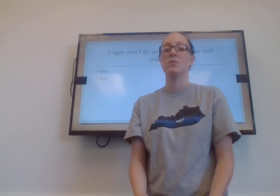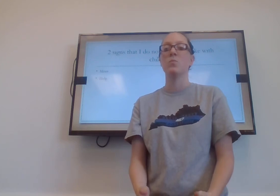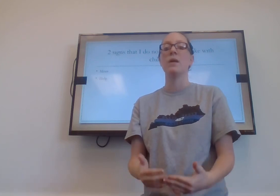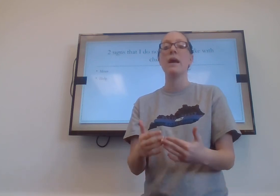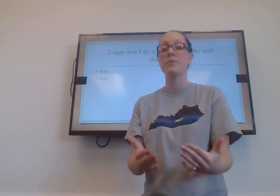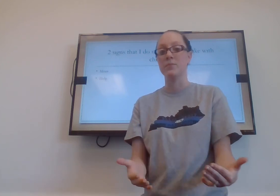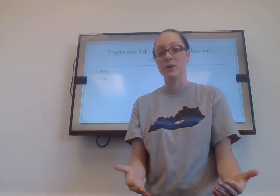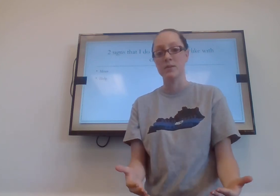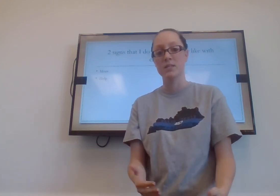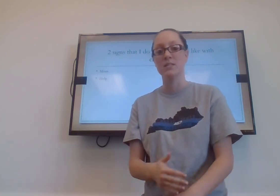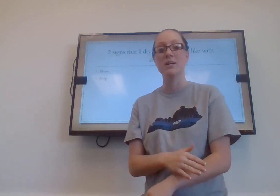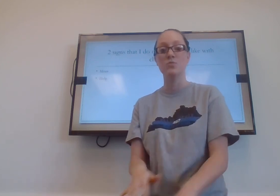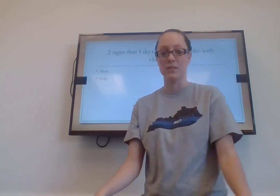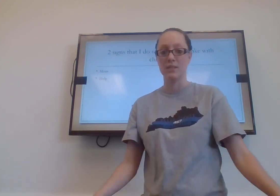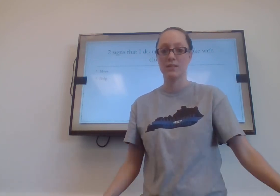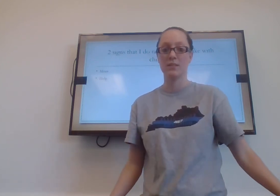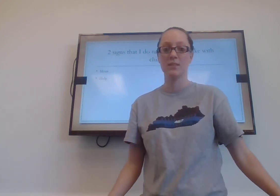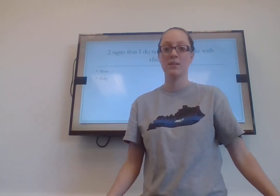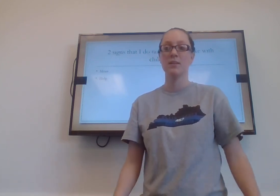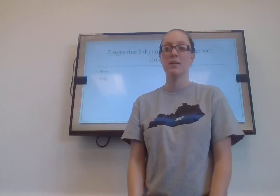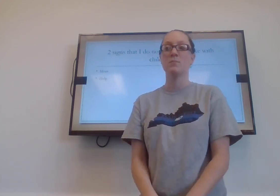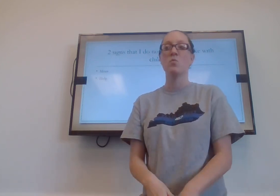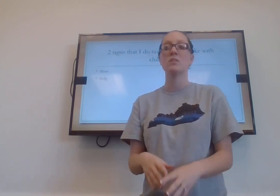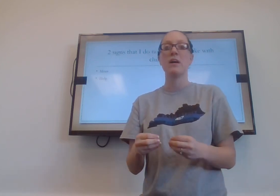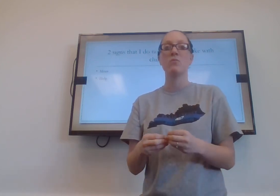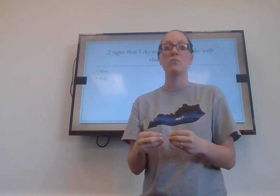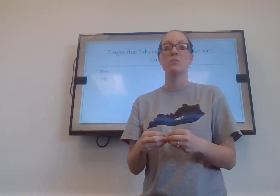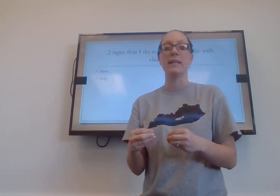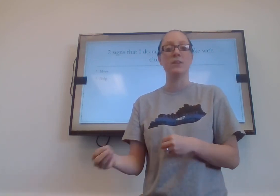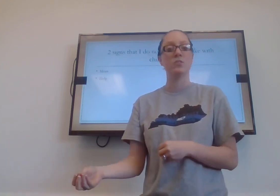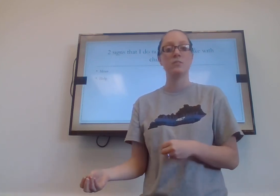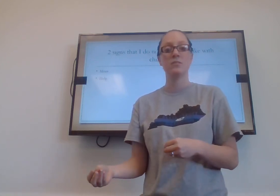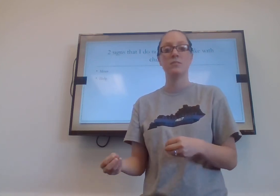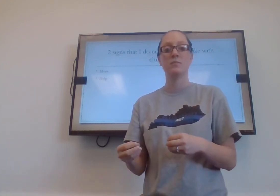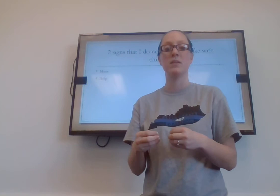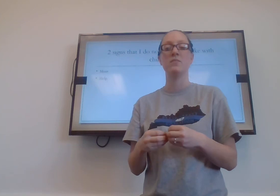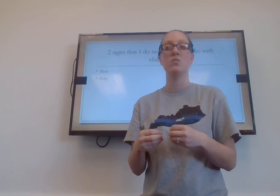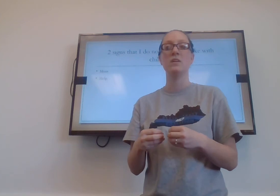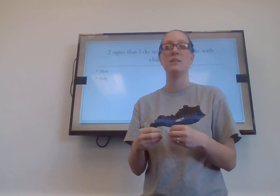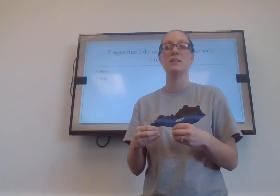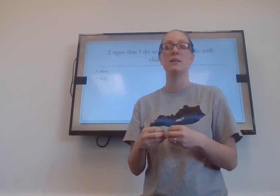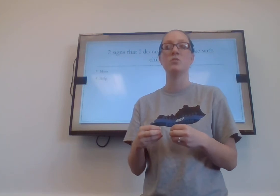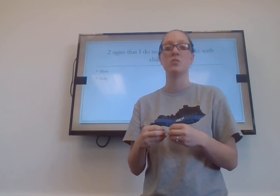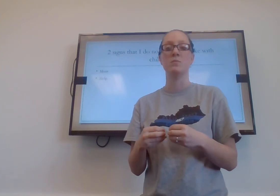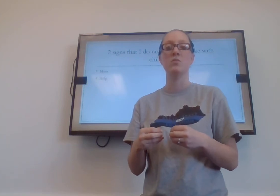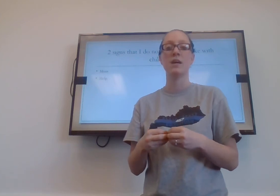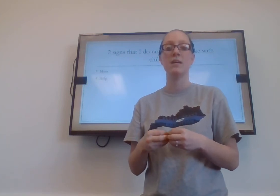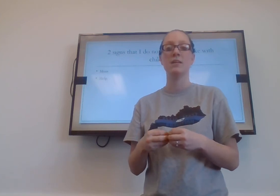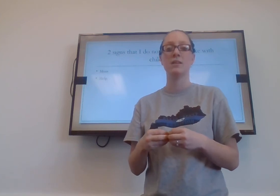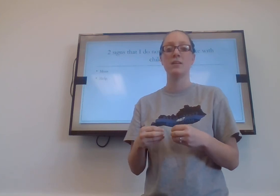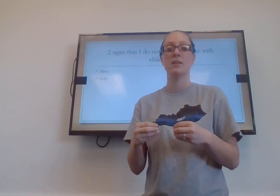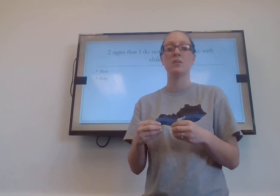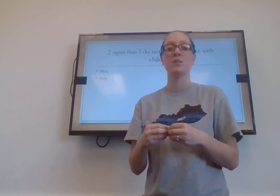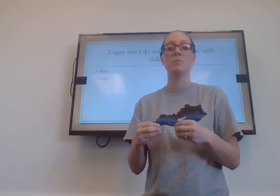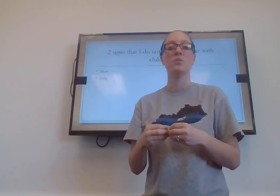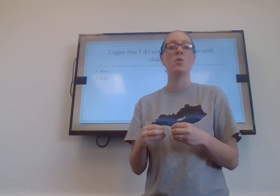what I would recommend is not using it. More is helpful later, but if you need them to communicate, don't